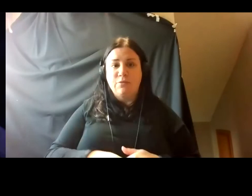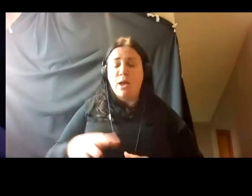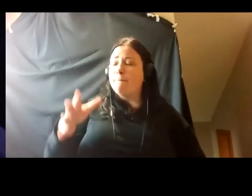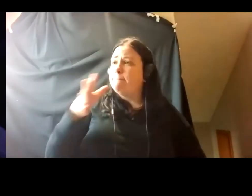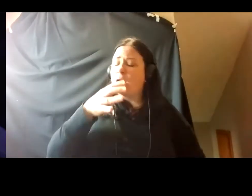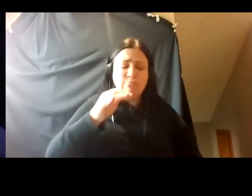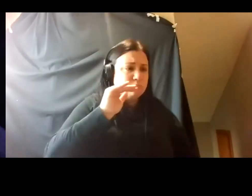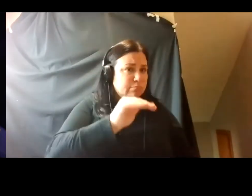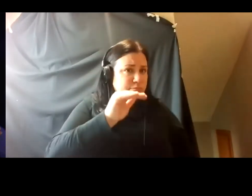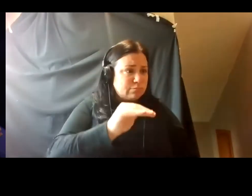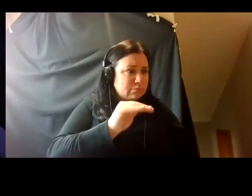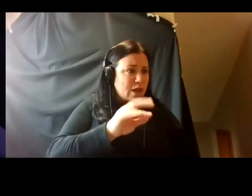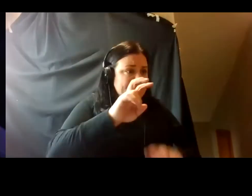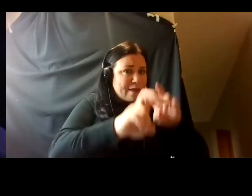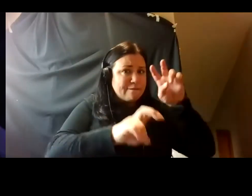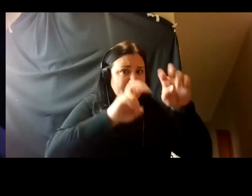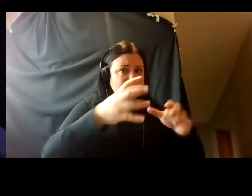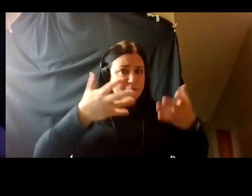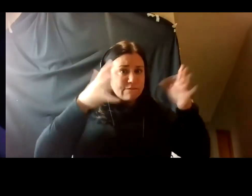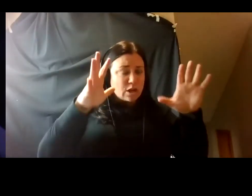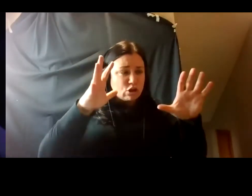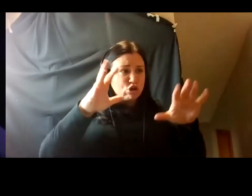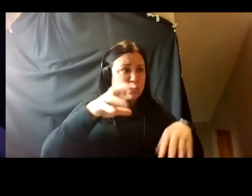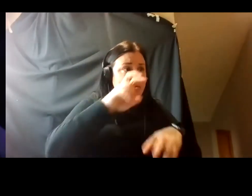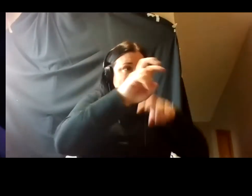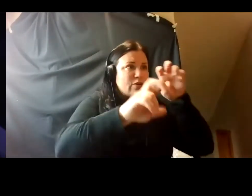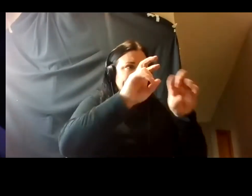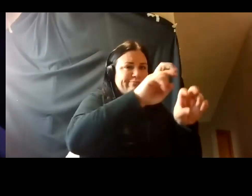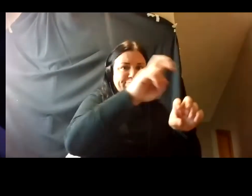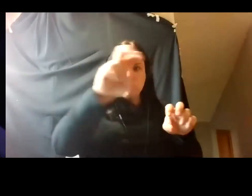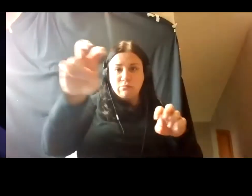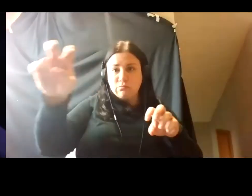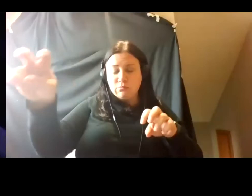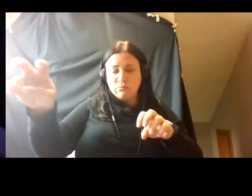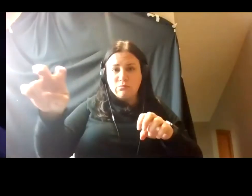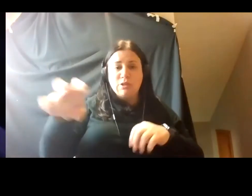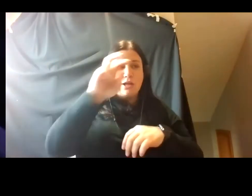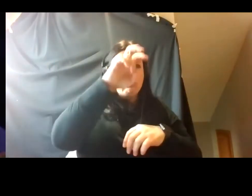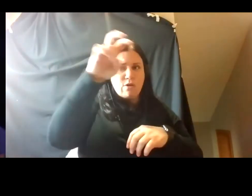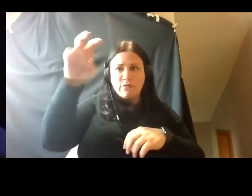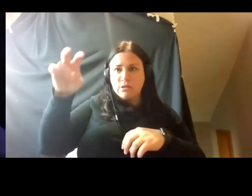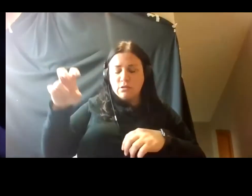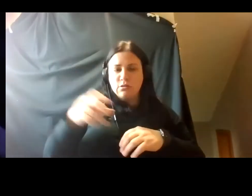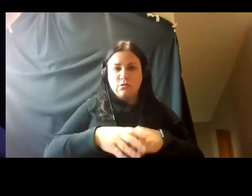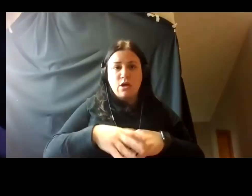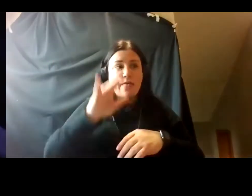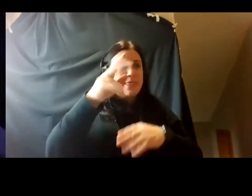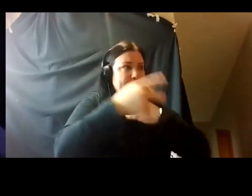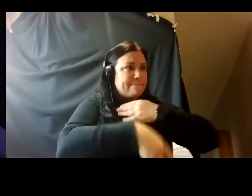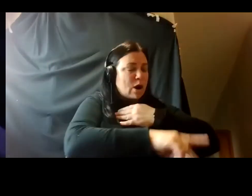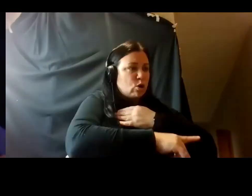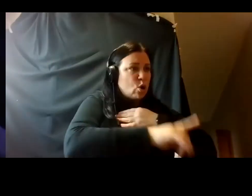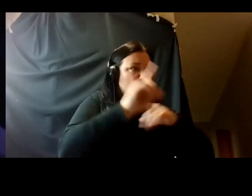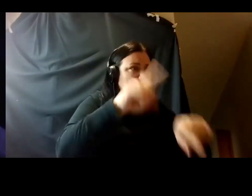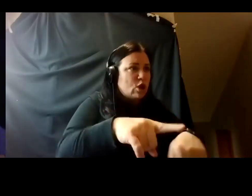She said, that fair is over. It's gone. It's not even, it's a moving fair. Like, that's not even a thing. Like, it travels. Don't you know we go to that park every weekend